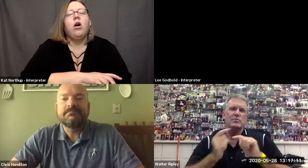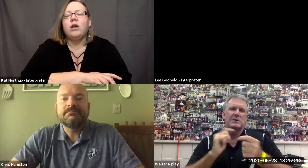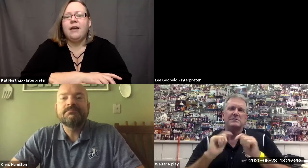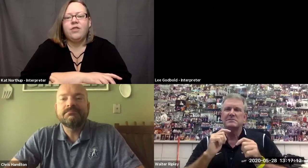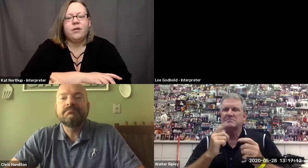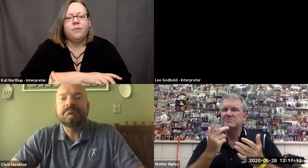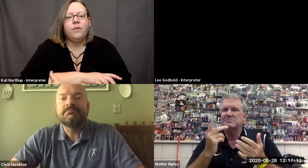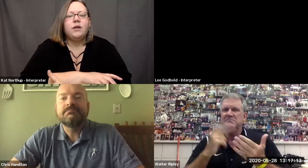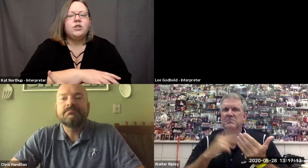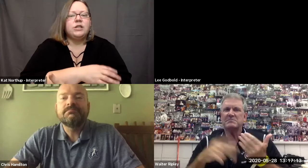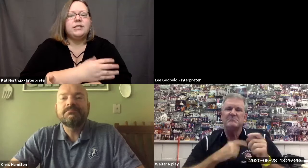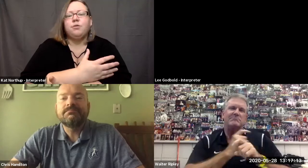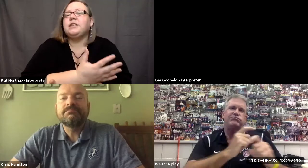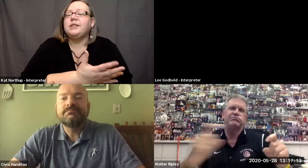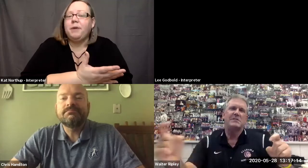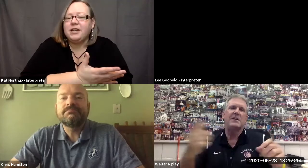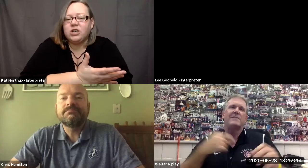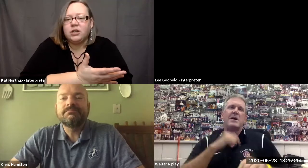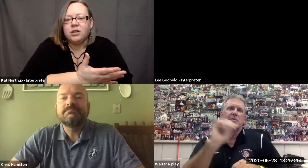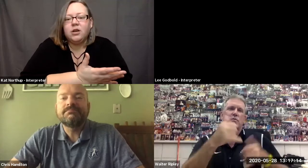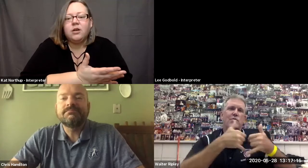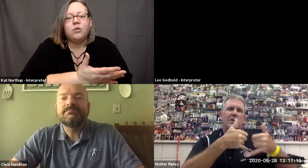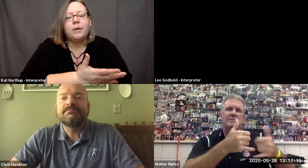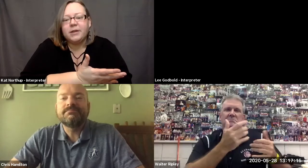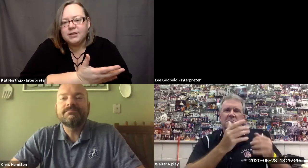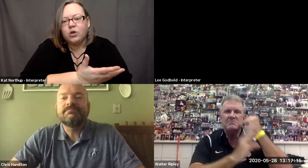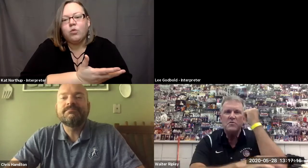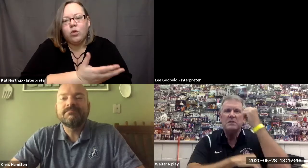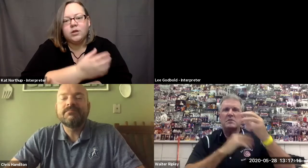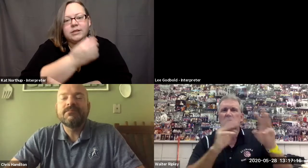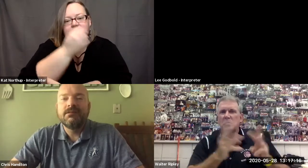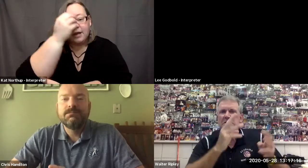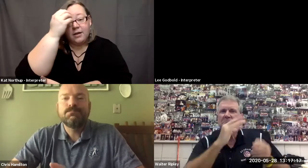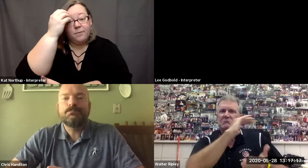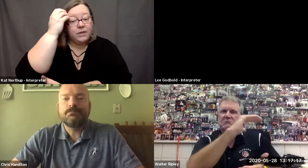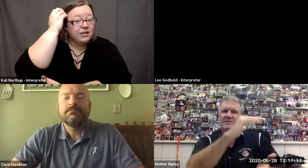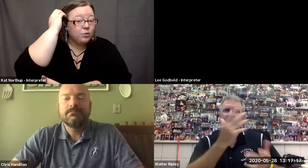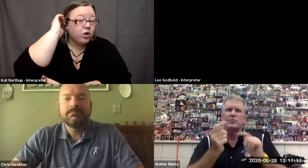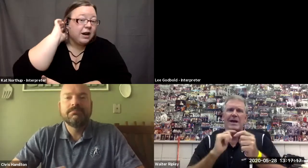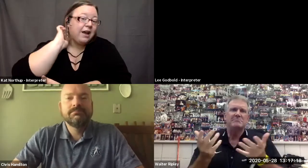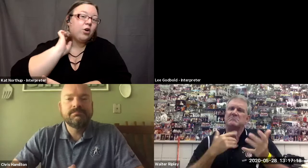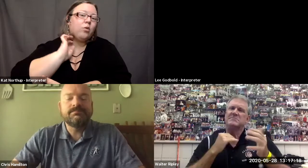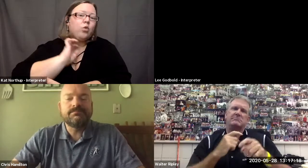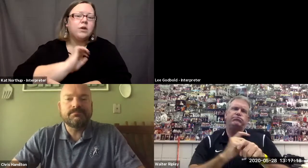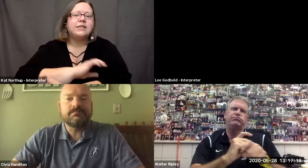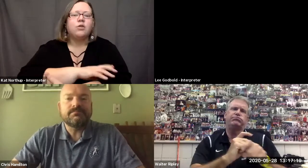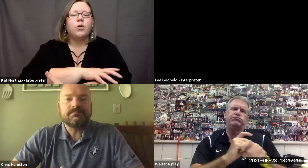so we all gave them just participation ribbons or awards. And then we're going to have our award